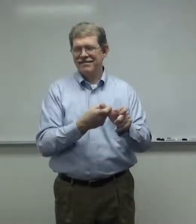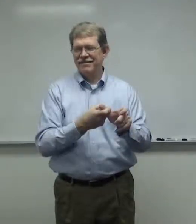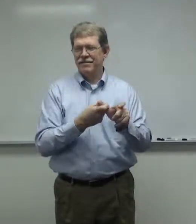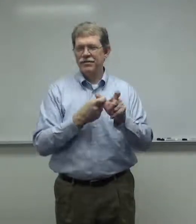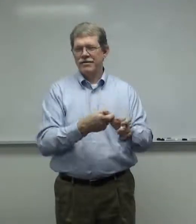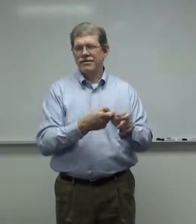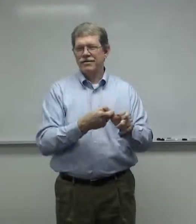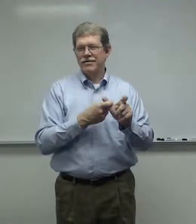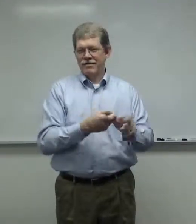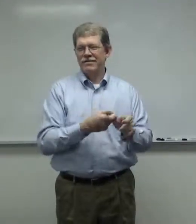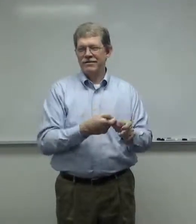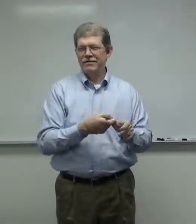Right.